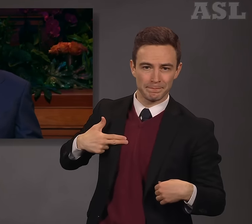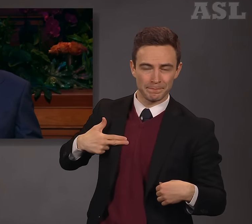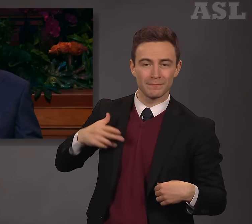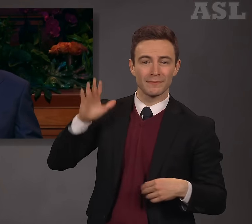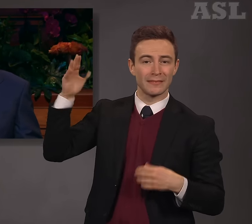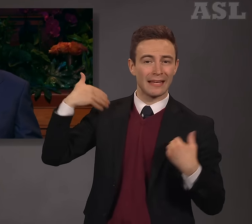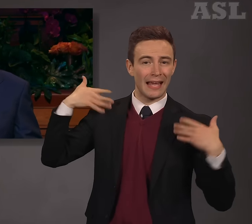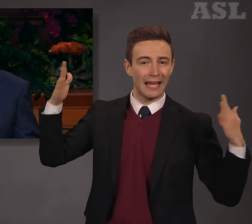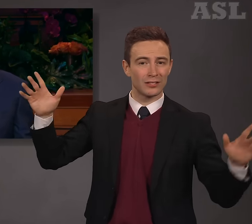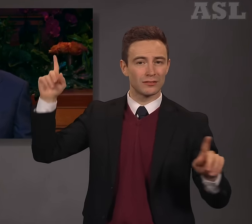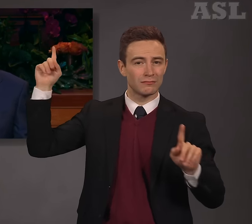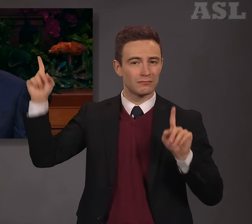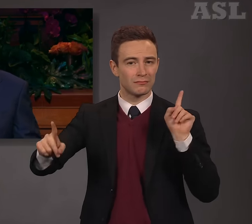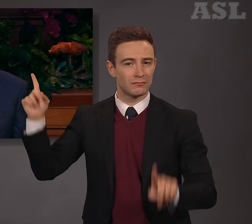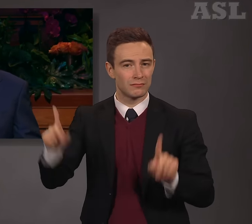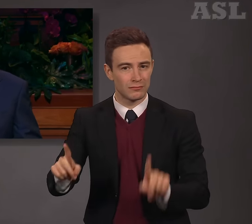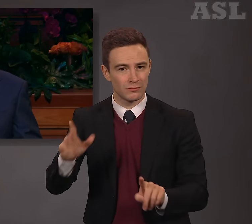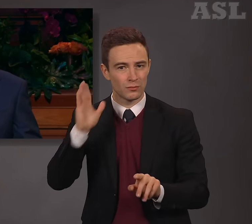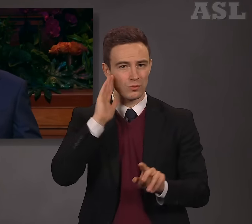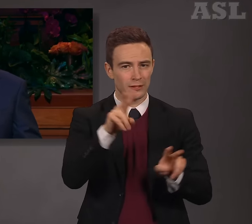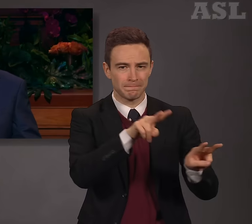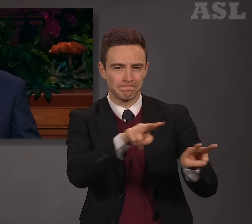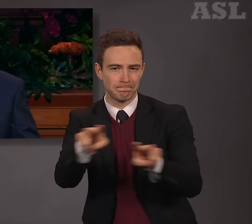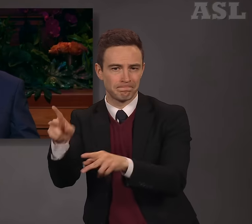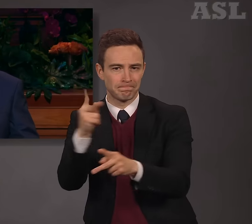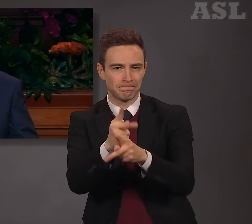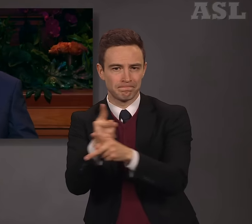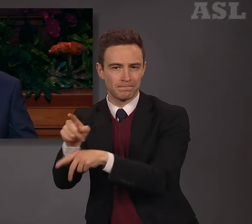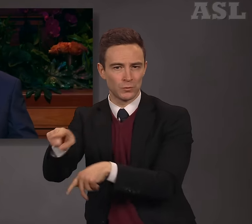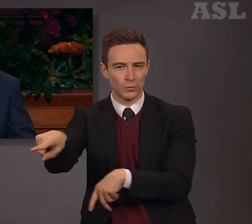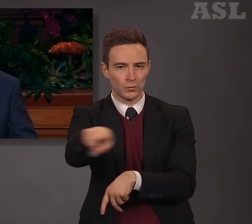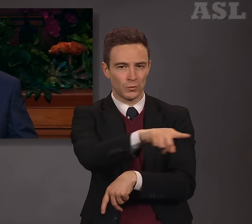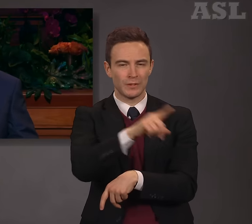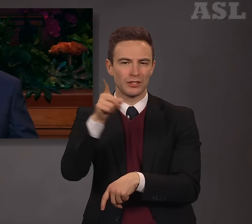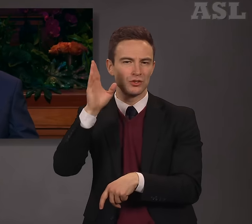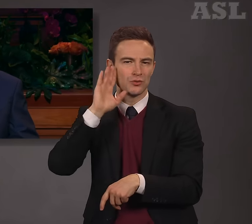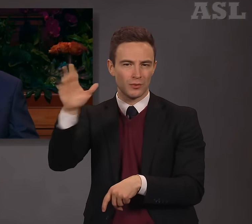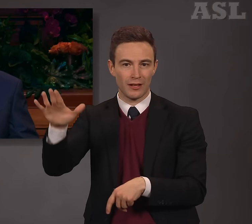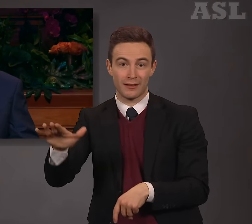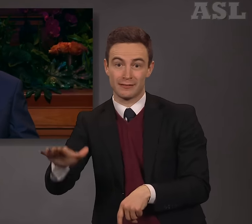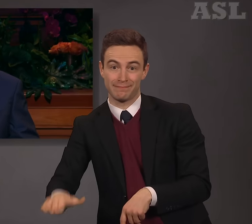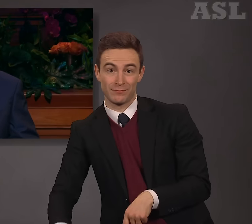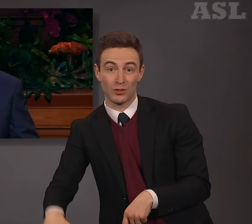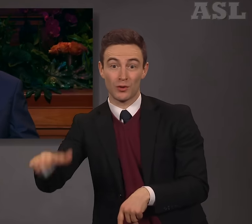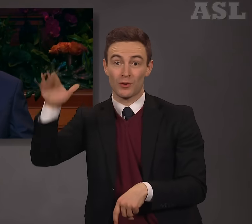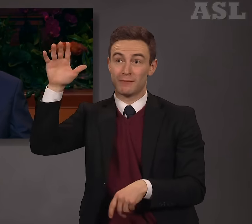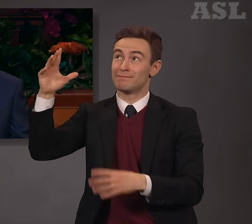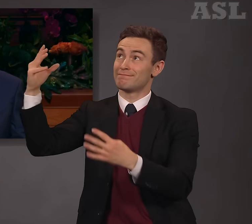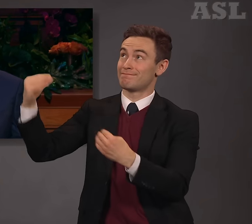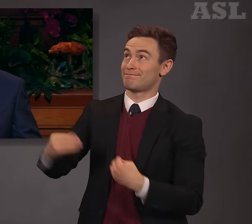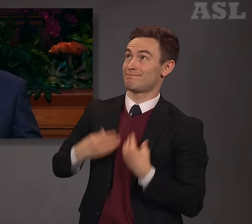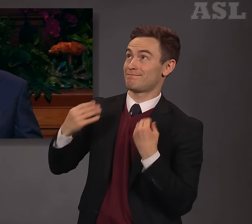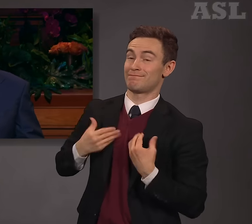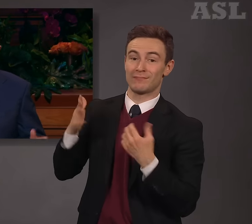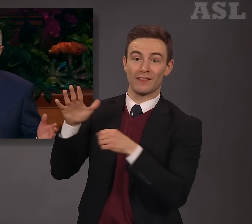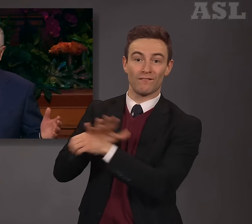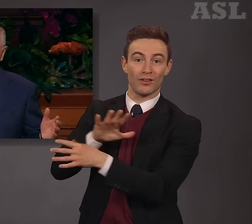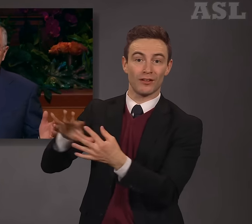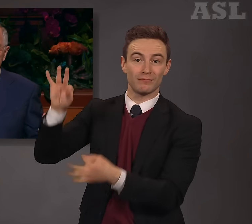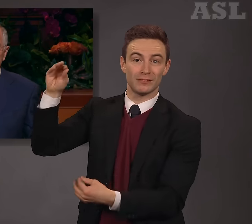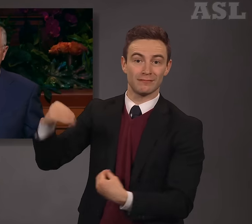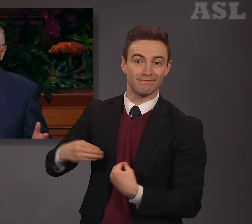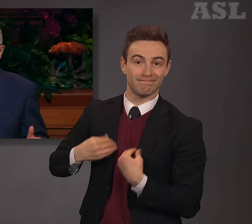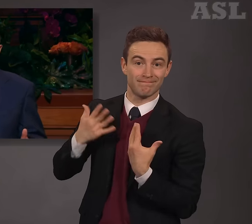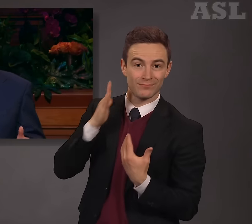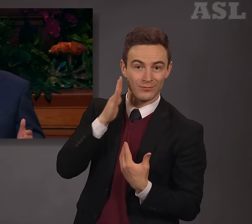angels will have charge over you, and you will grow up in the blessing of the Holy Ghost. The Lord